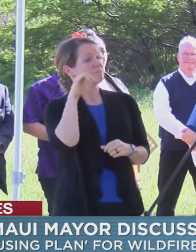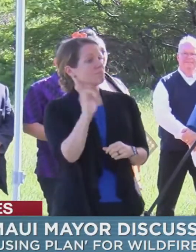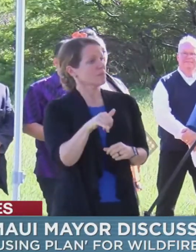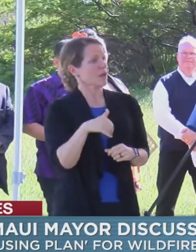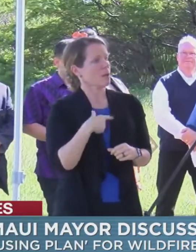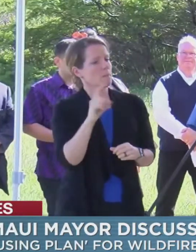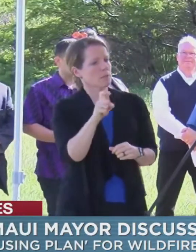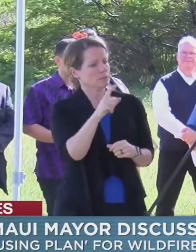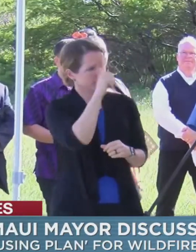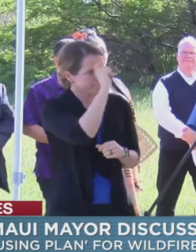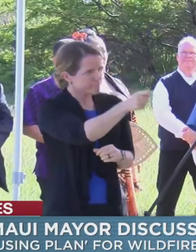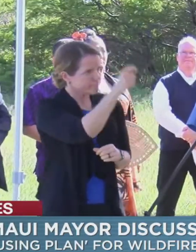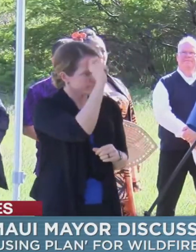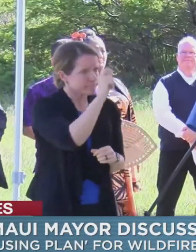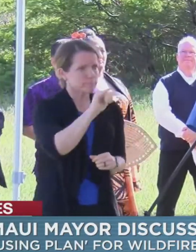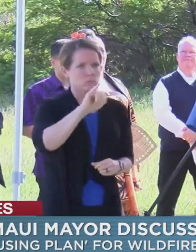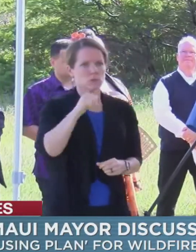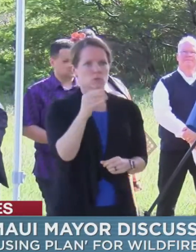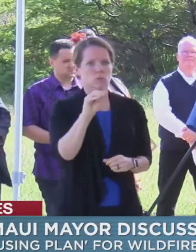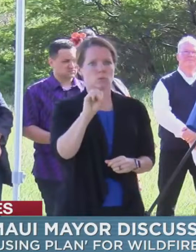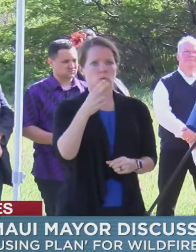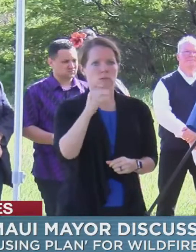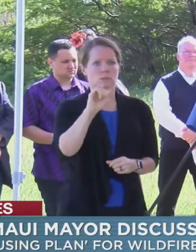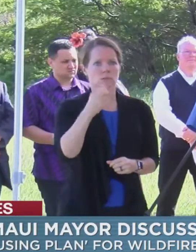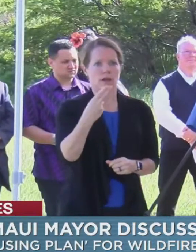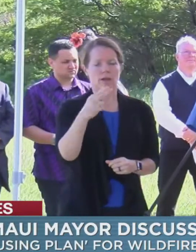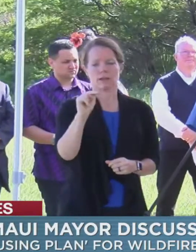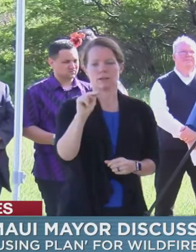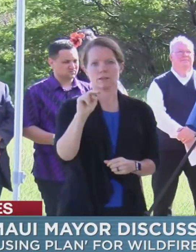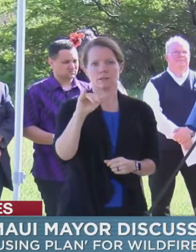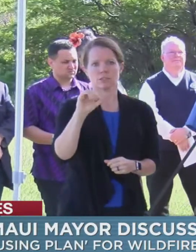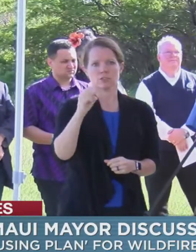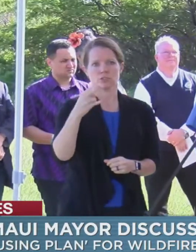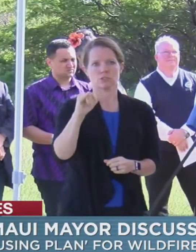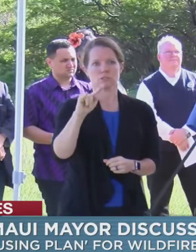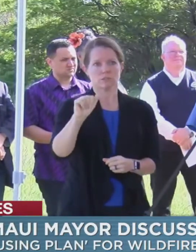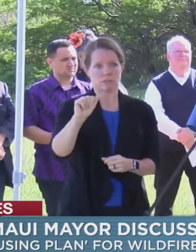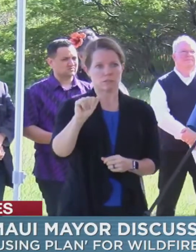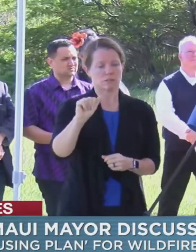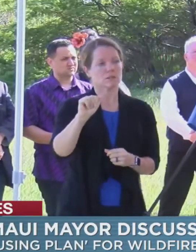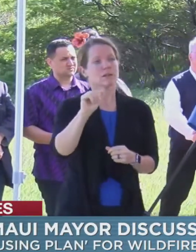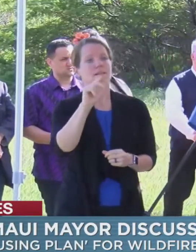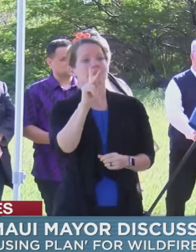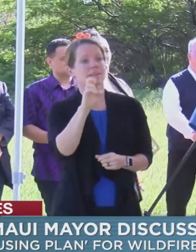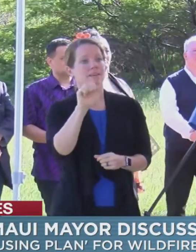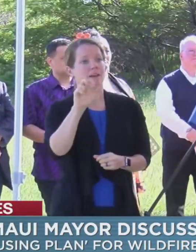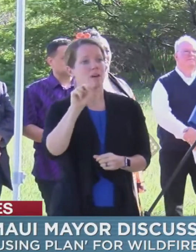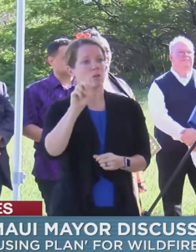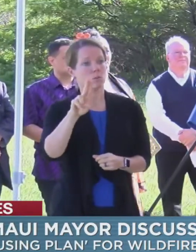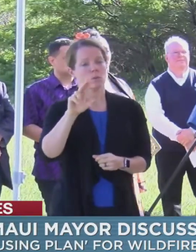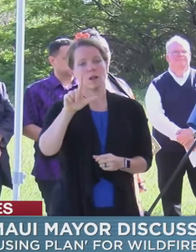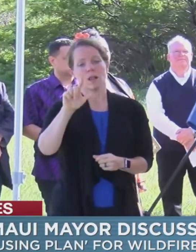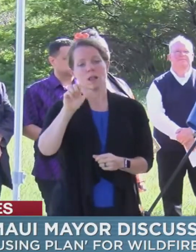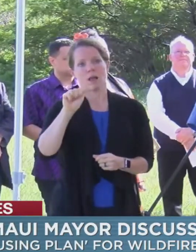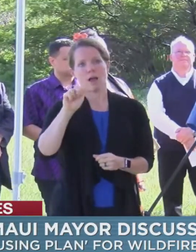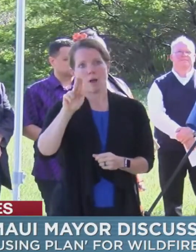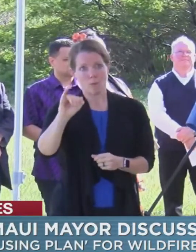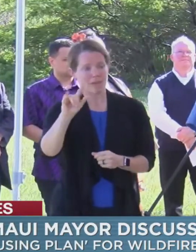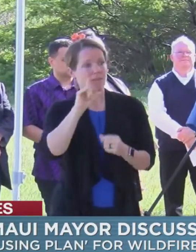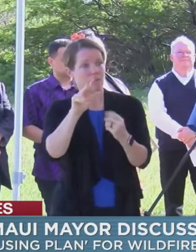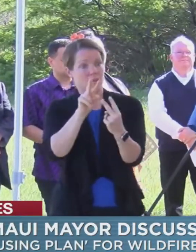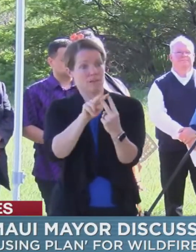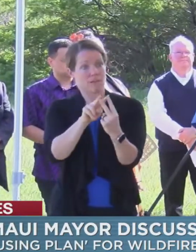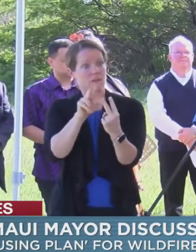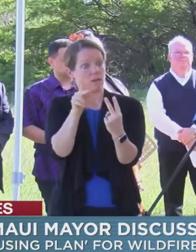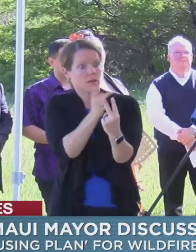Josiah Nishita, current managing director, along with his deputy, Keanu Lauhi. I mean, their ability